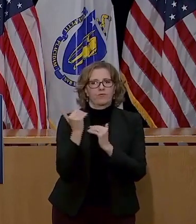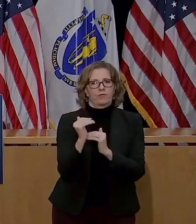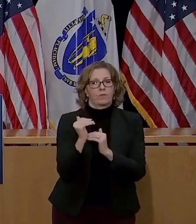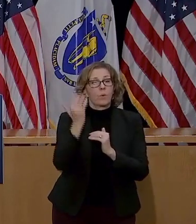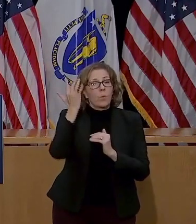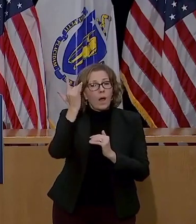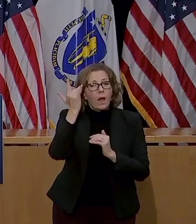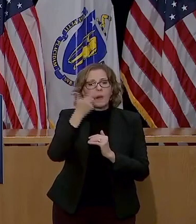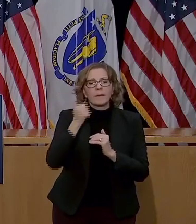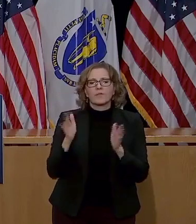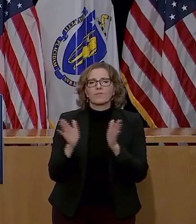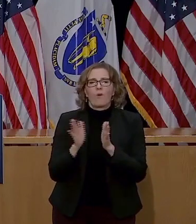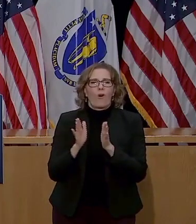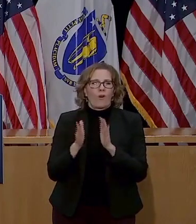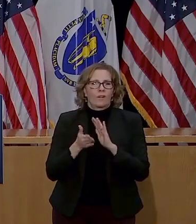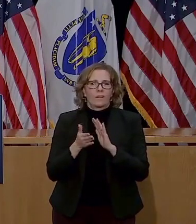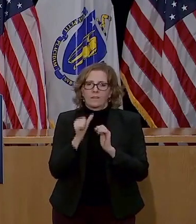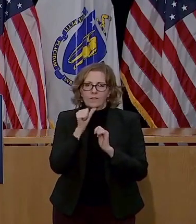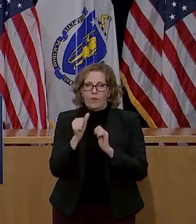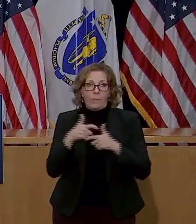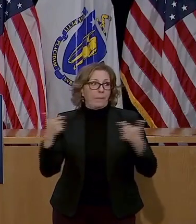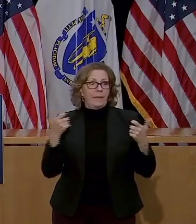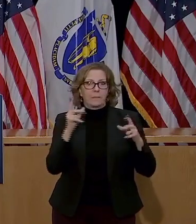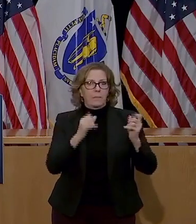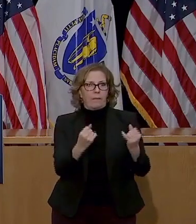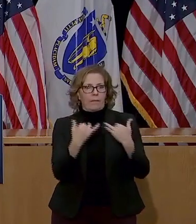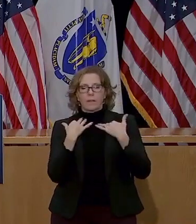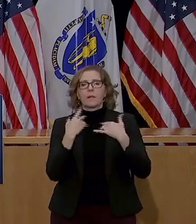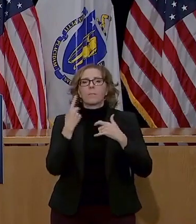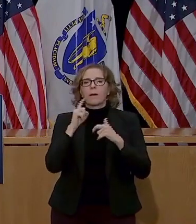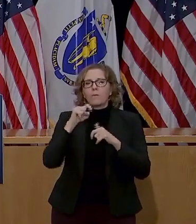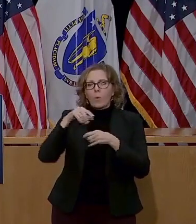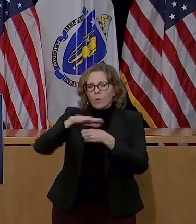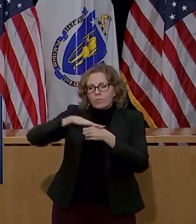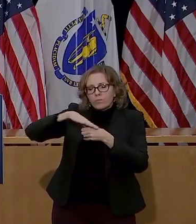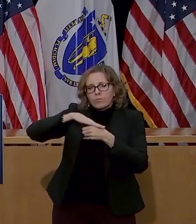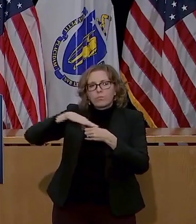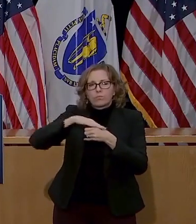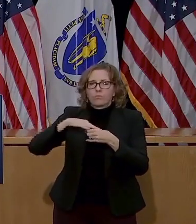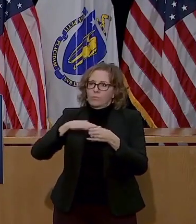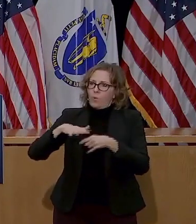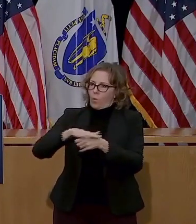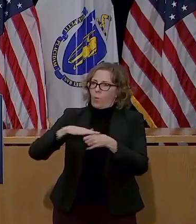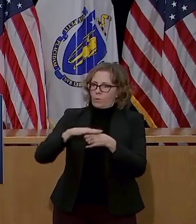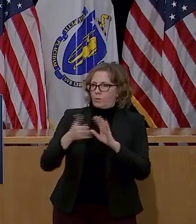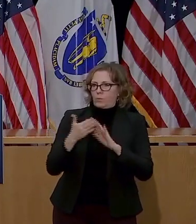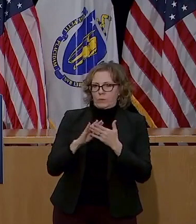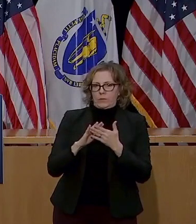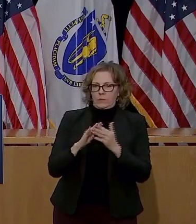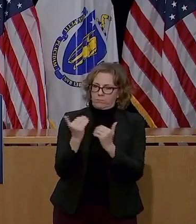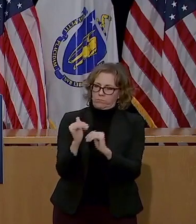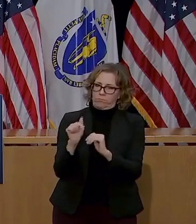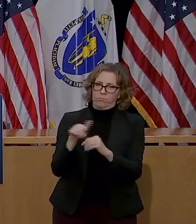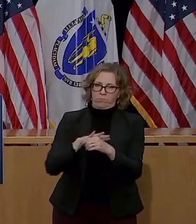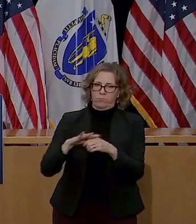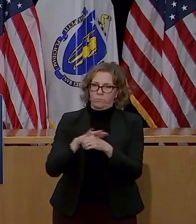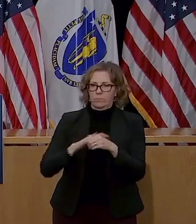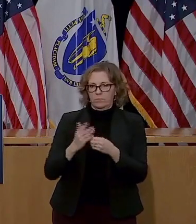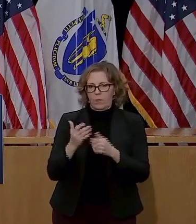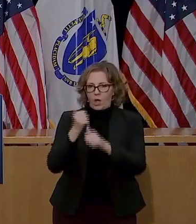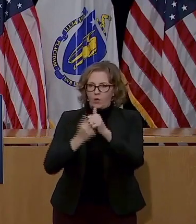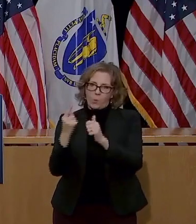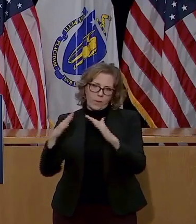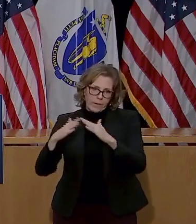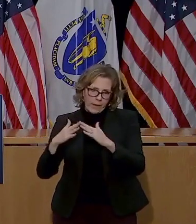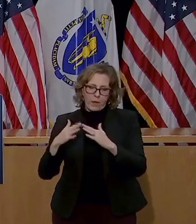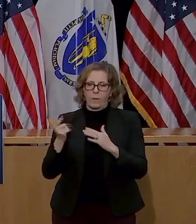scale operations, operated in many cases by the community and limited to residents from certain communities, cities and towns,